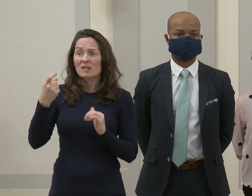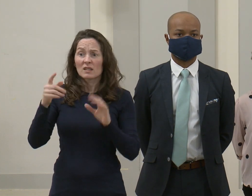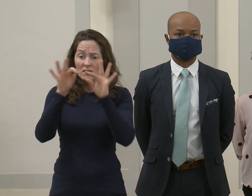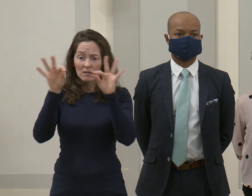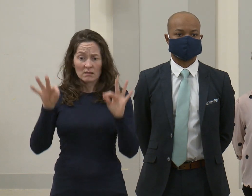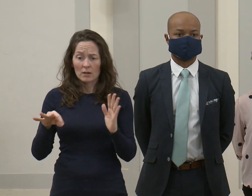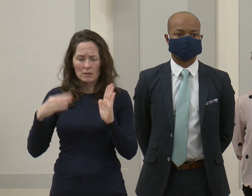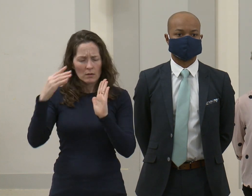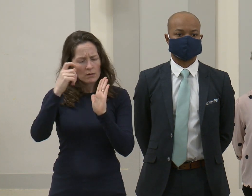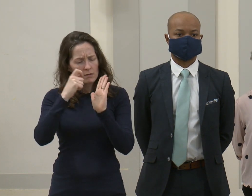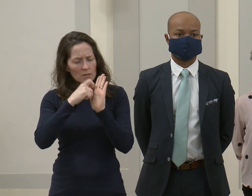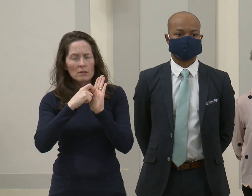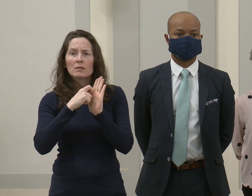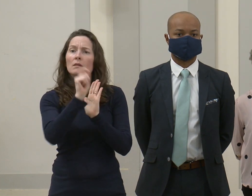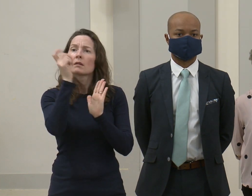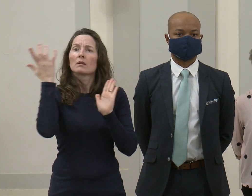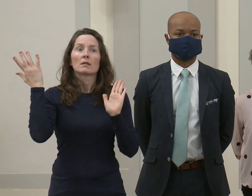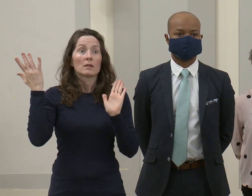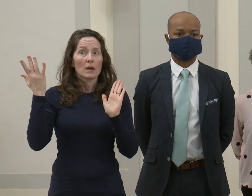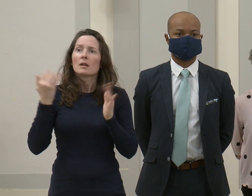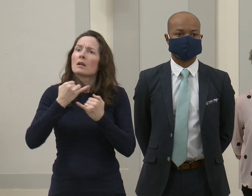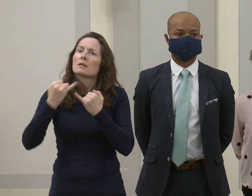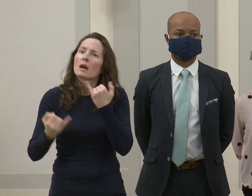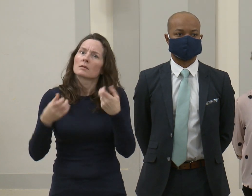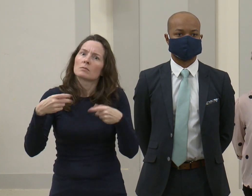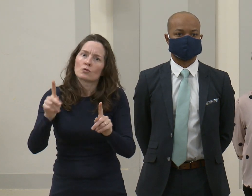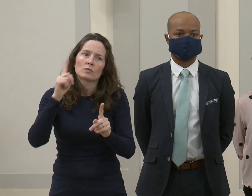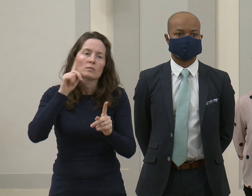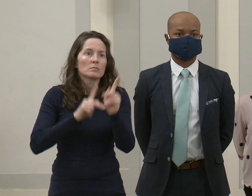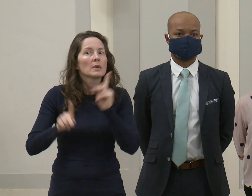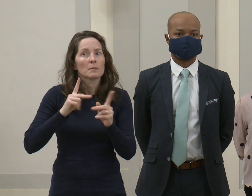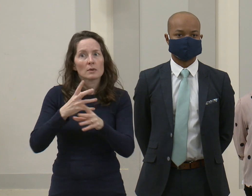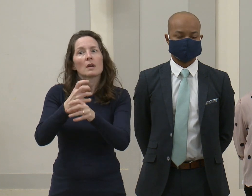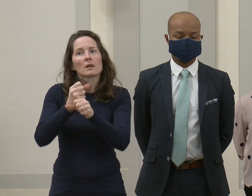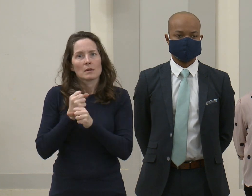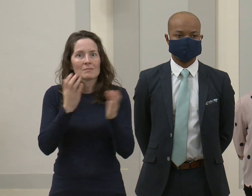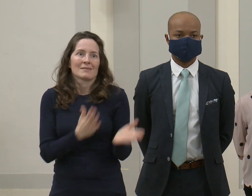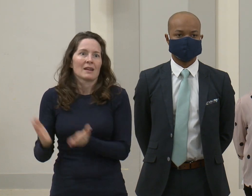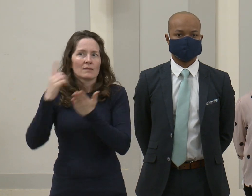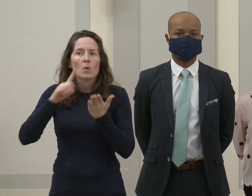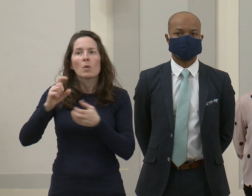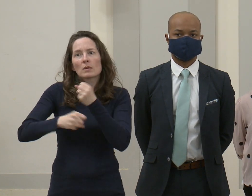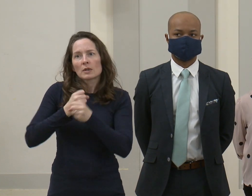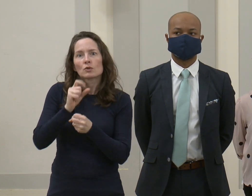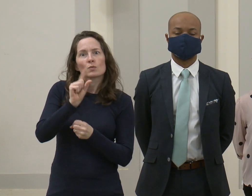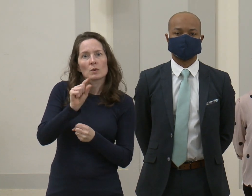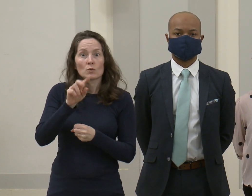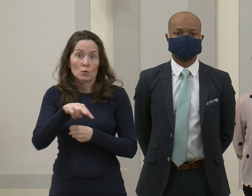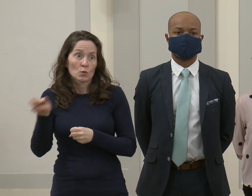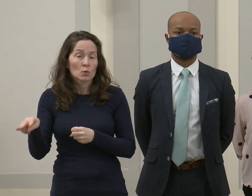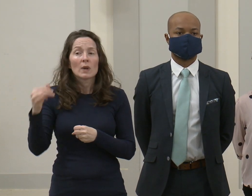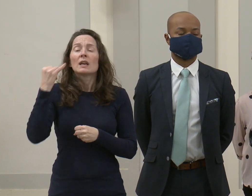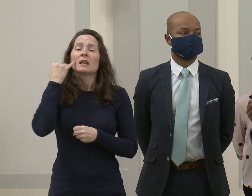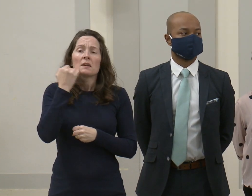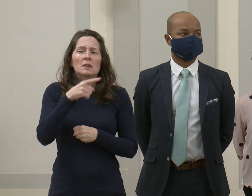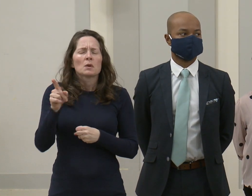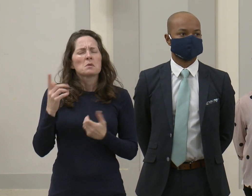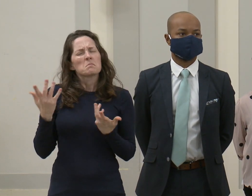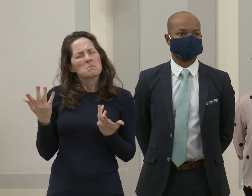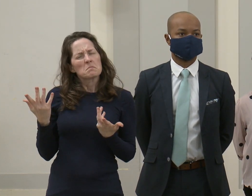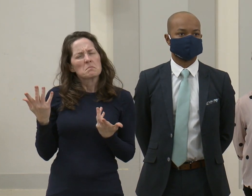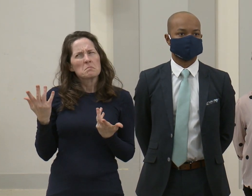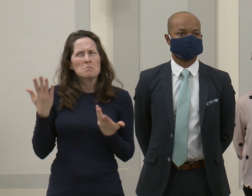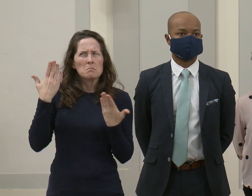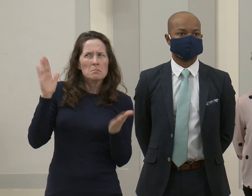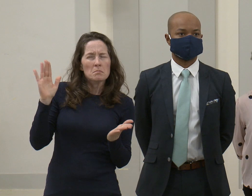get a 2022 health plan and save money. If you are unsure about whether or not you need health coverage, you